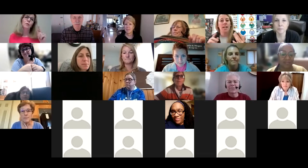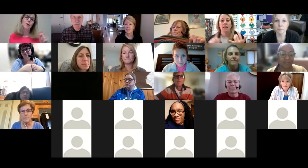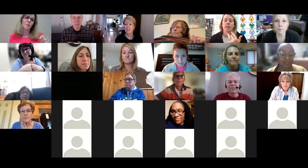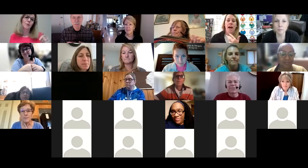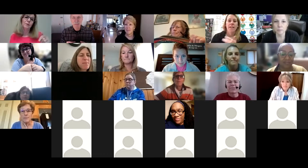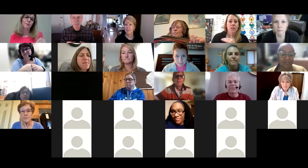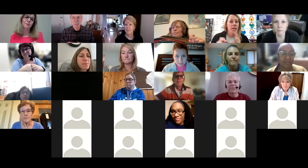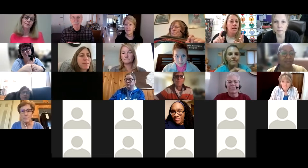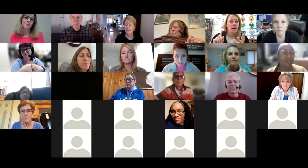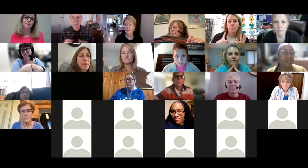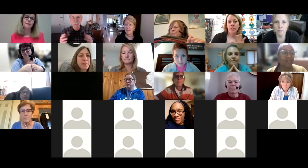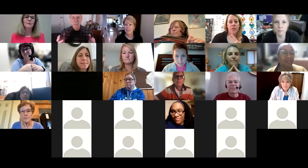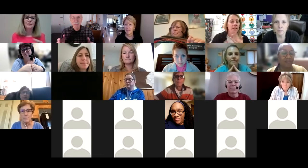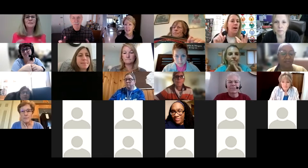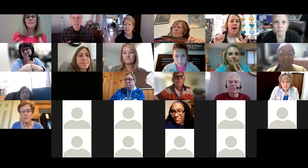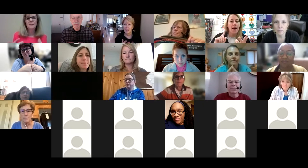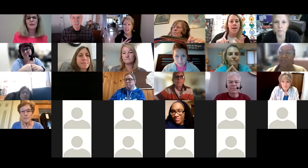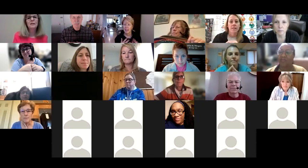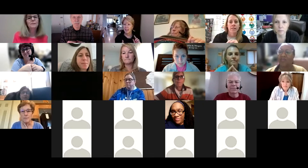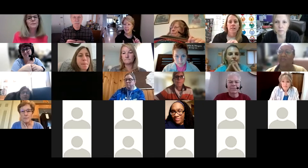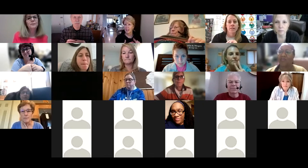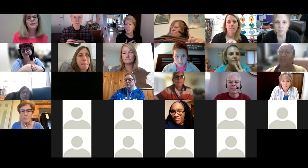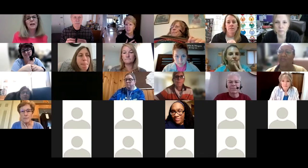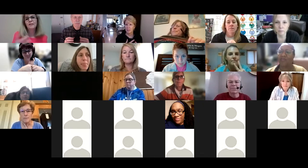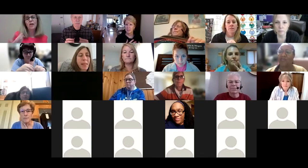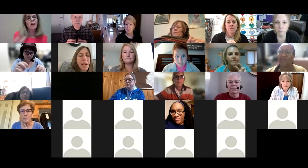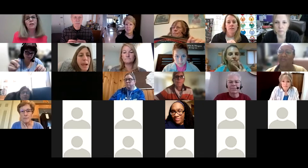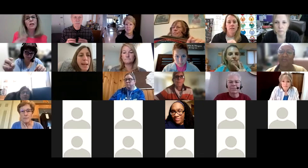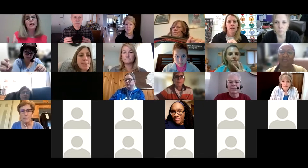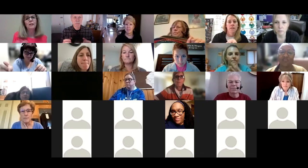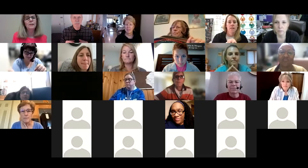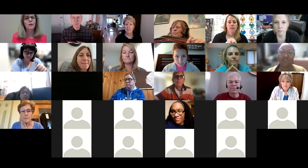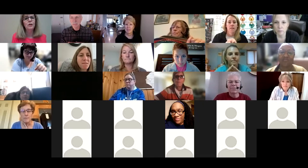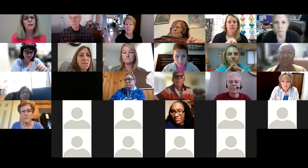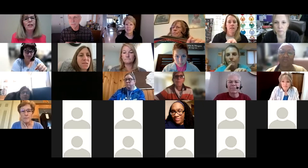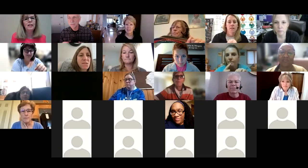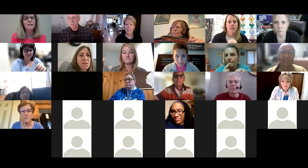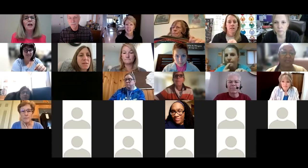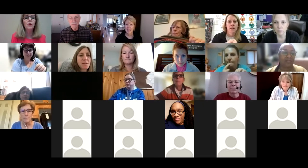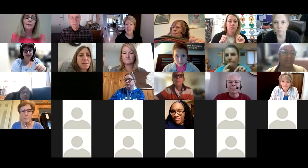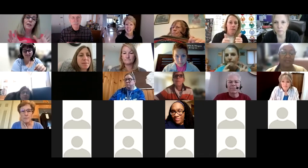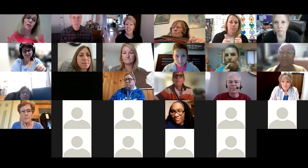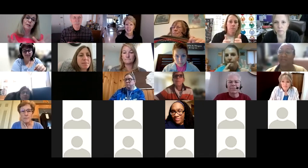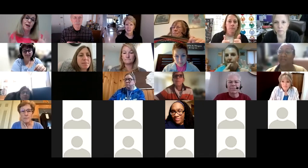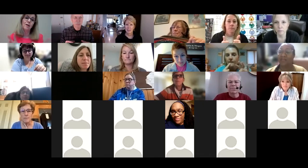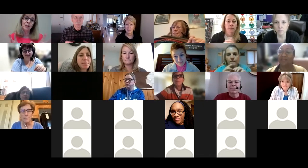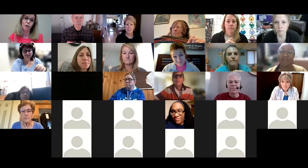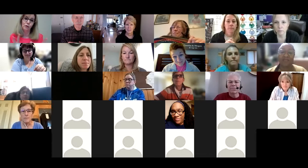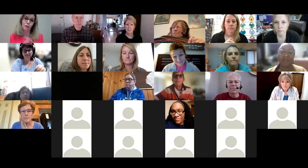ice cream, different kinds of pies. Yeah. Dawn, you can get into more cookies. I really think you need some healthy desserts